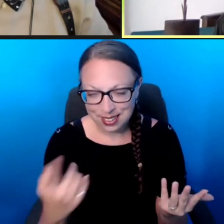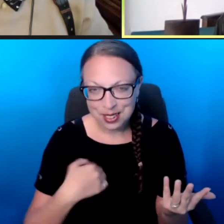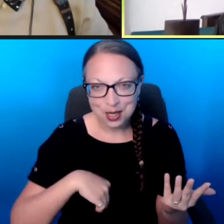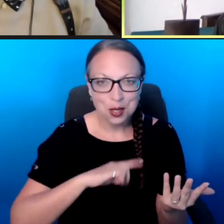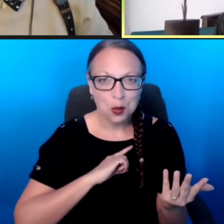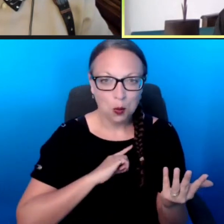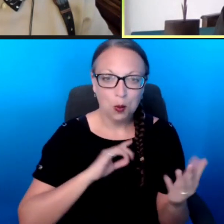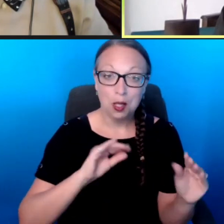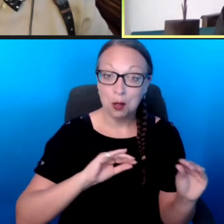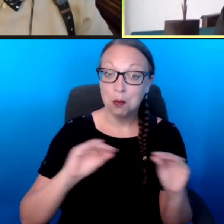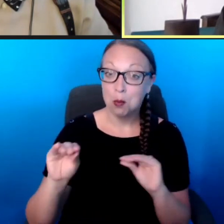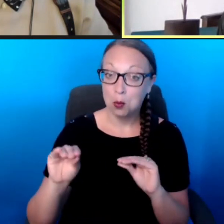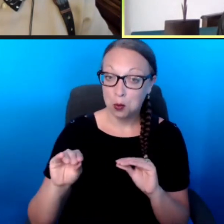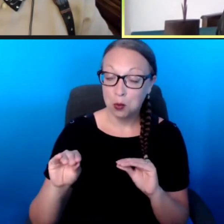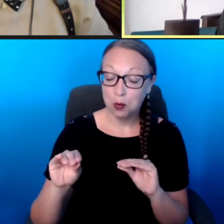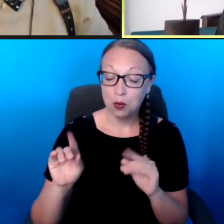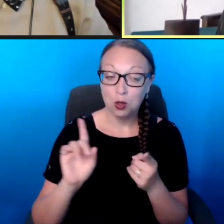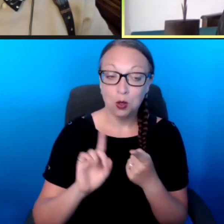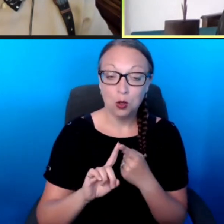move on to where